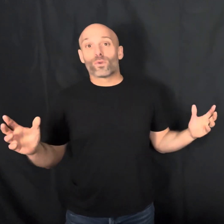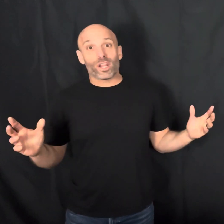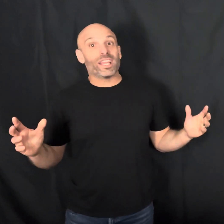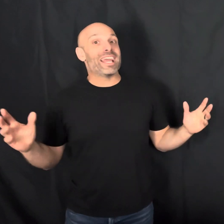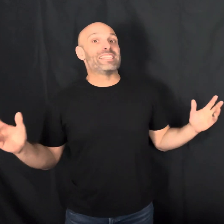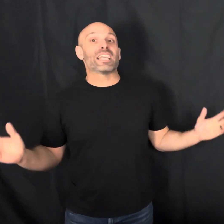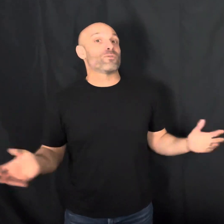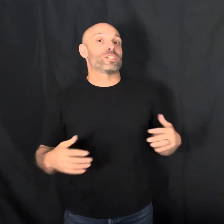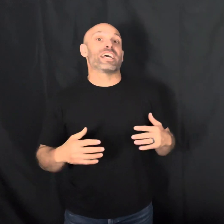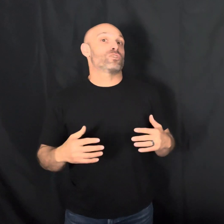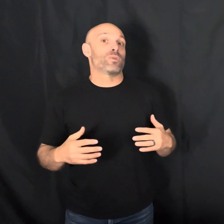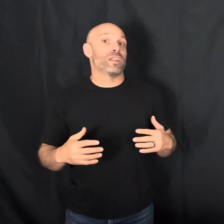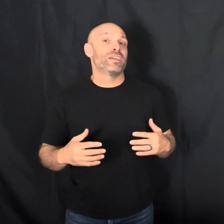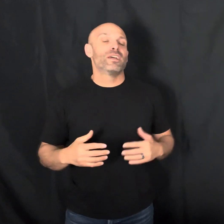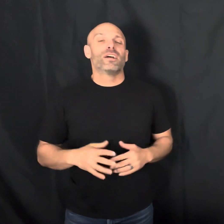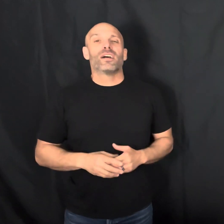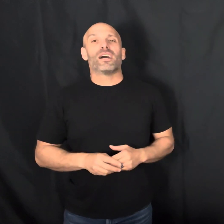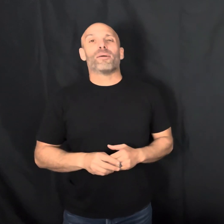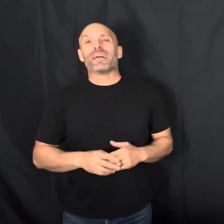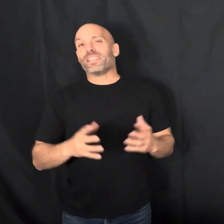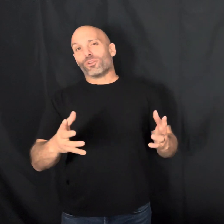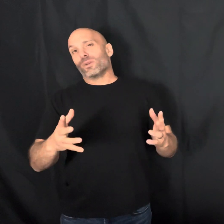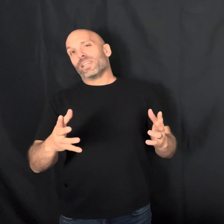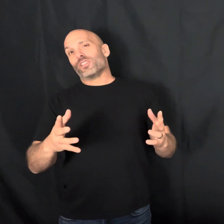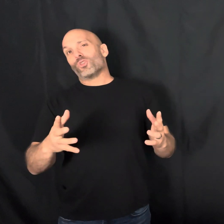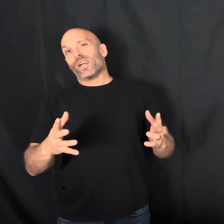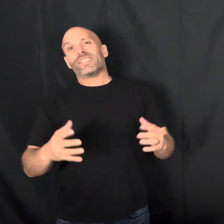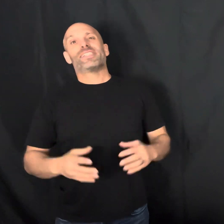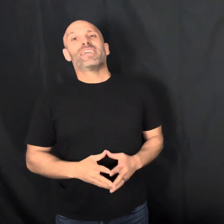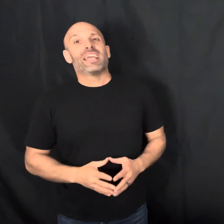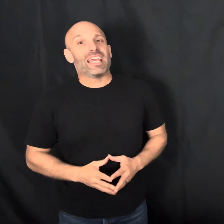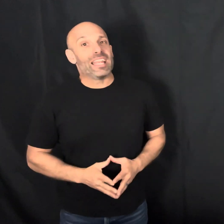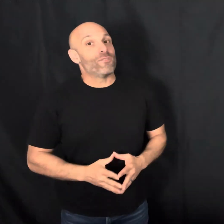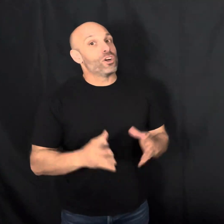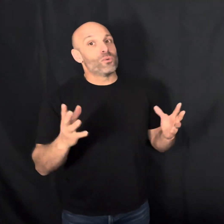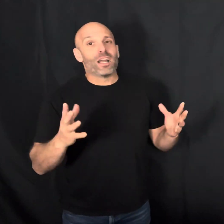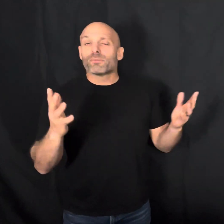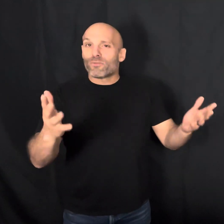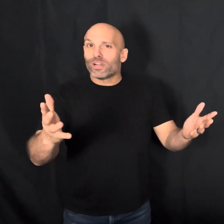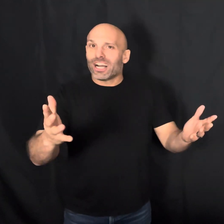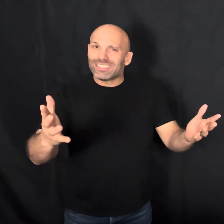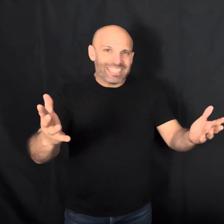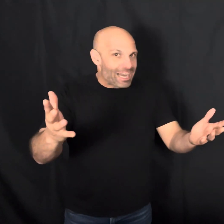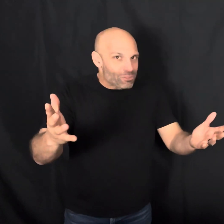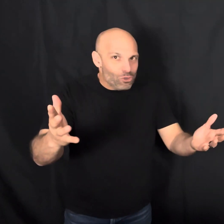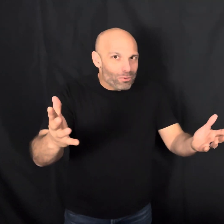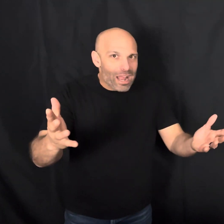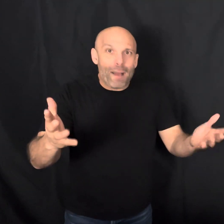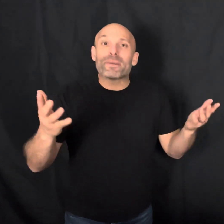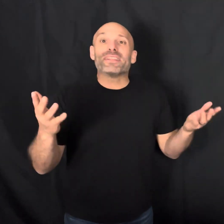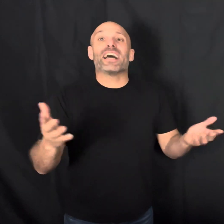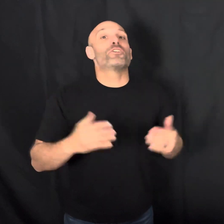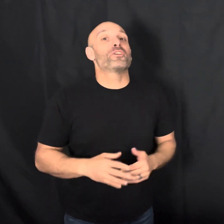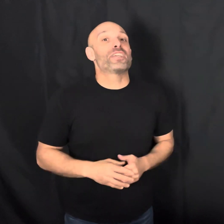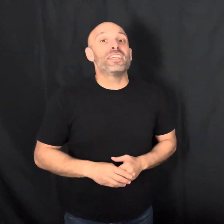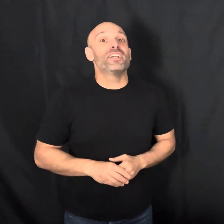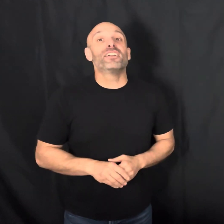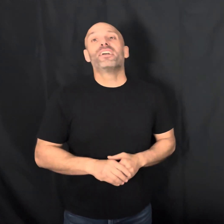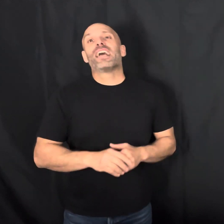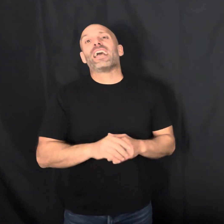free and take it for a test run. I think you'll really enjoy it. And if all you want is my free content, I'm super happy that you're here, and I